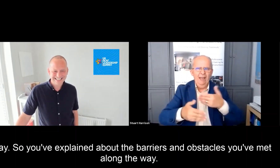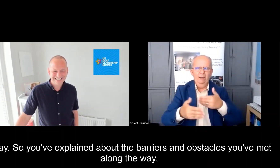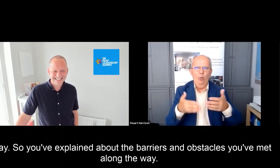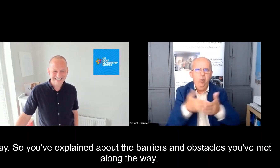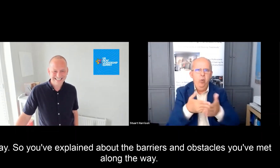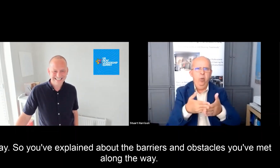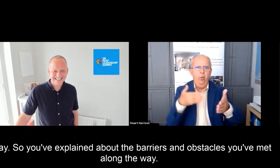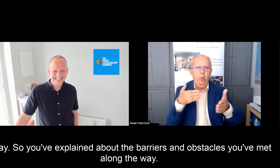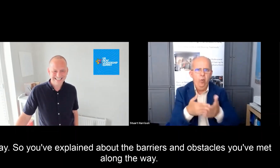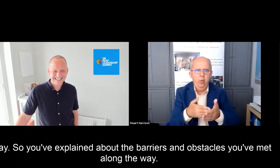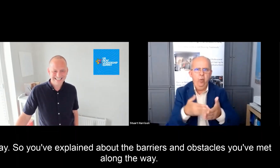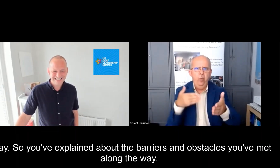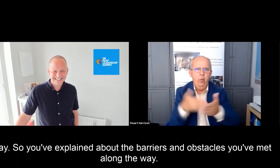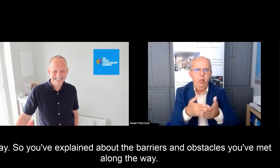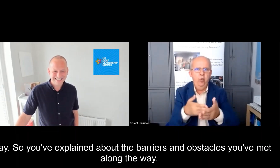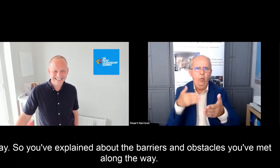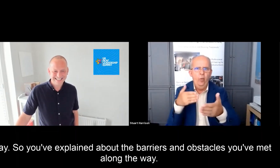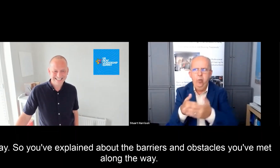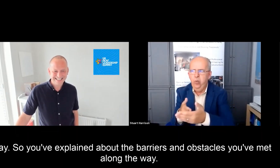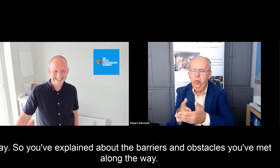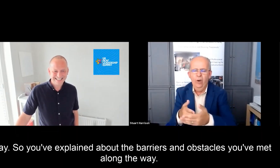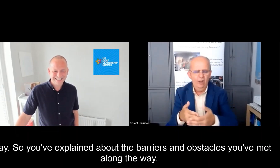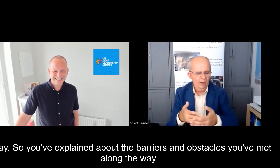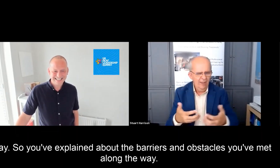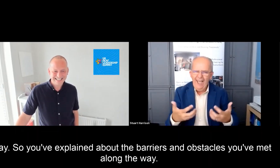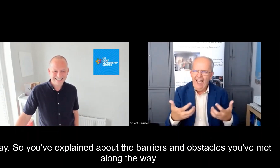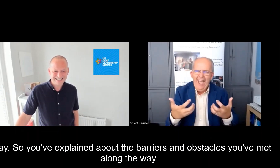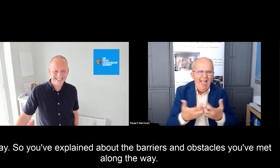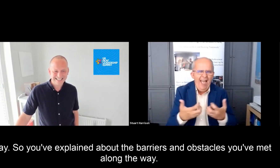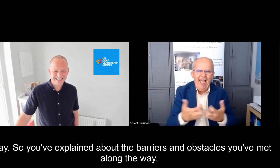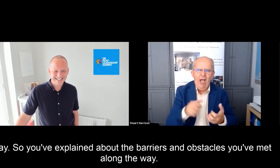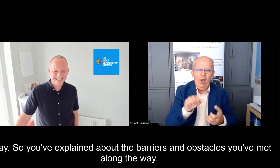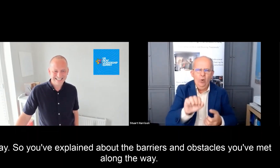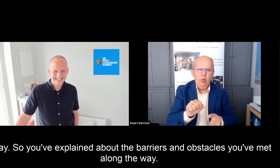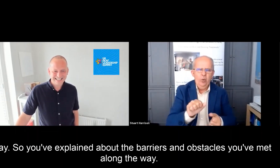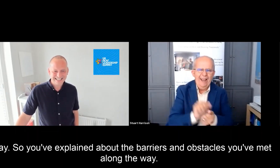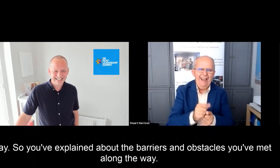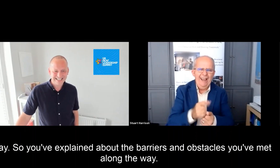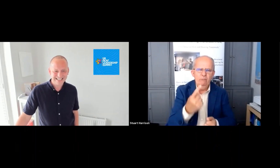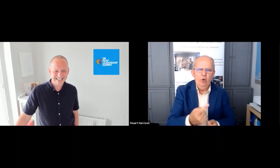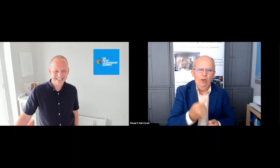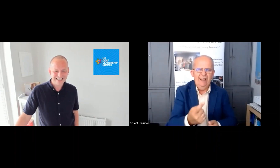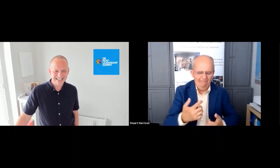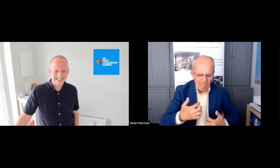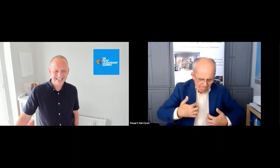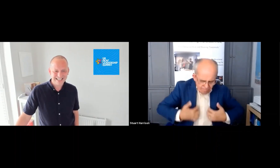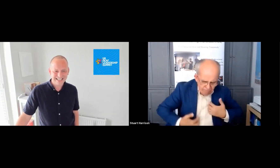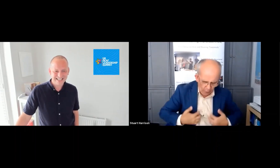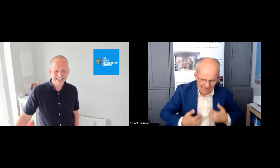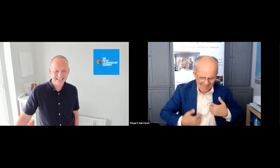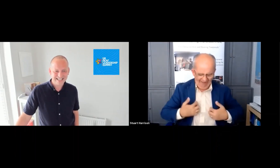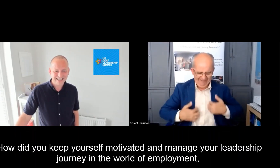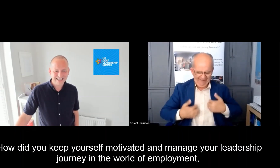So you've explained about the barriers and obstacles you've met along the way. How did you keep